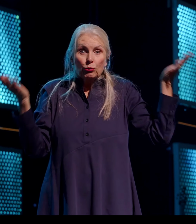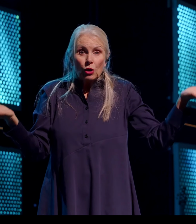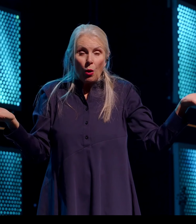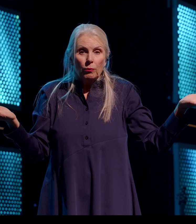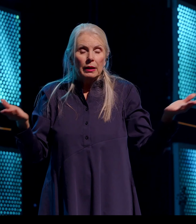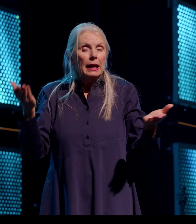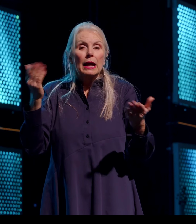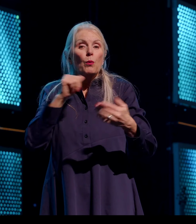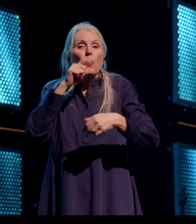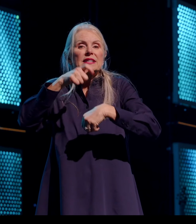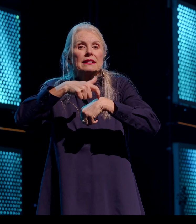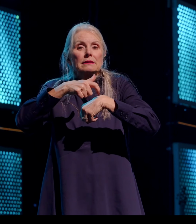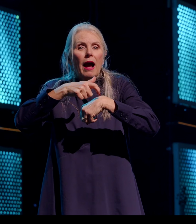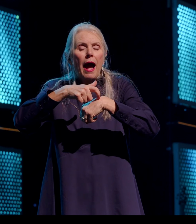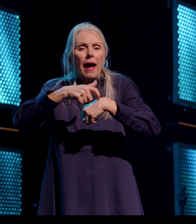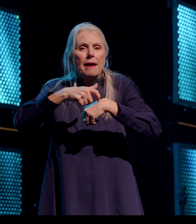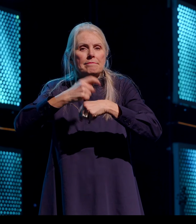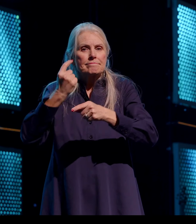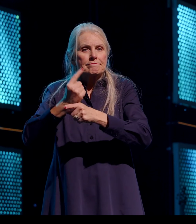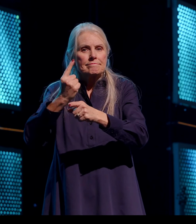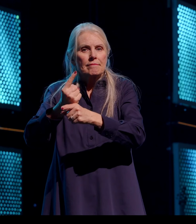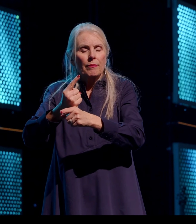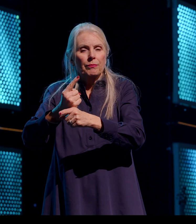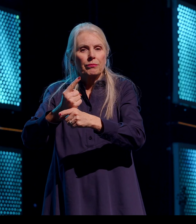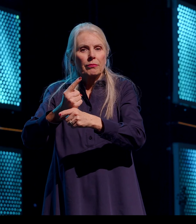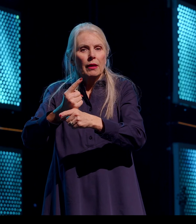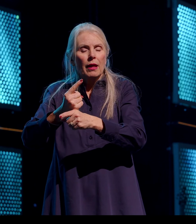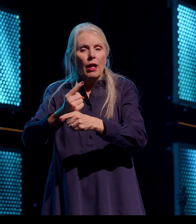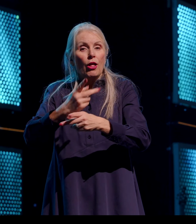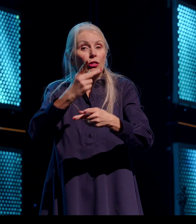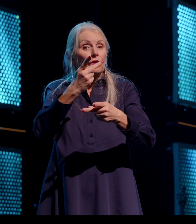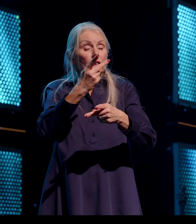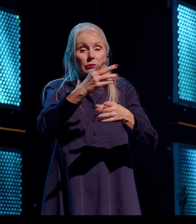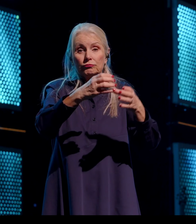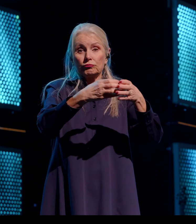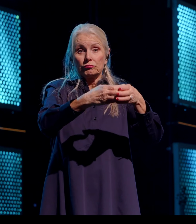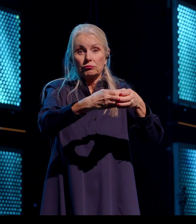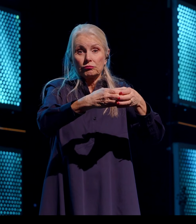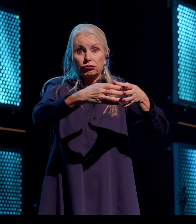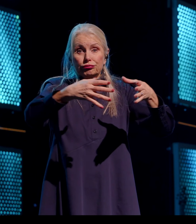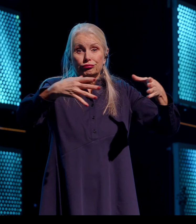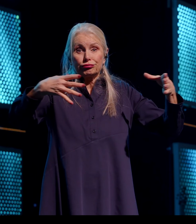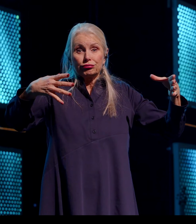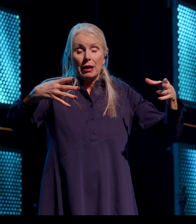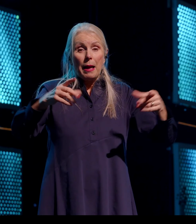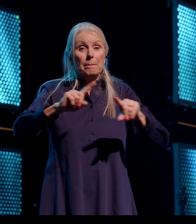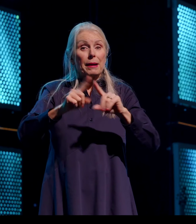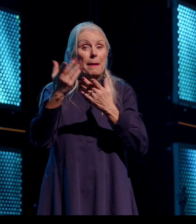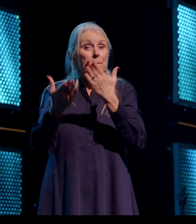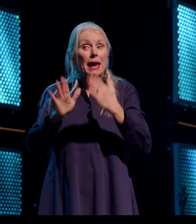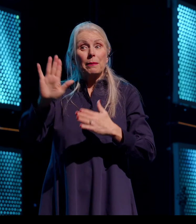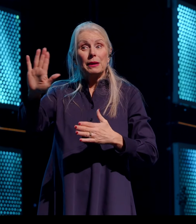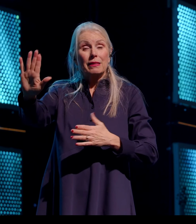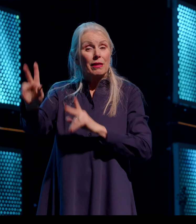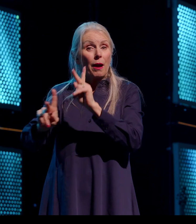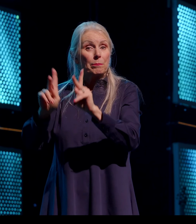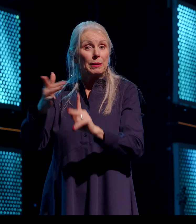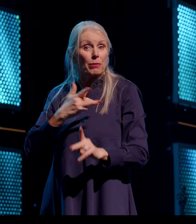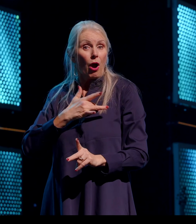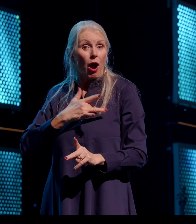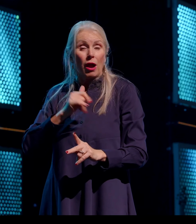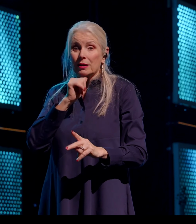wasn't time yet. The church was expanding. Maybe some people's hearts just weren't ready to receive it. What we do know